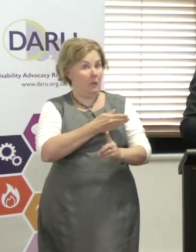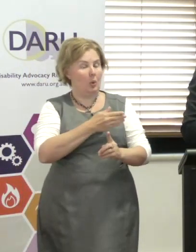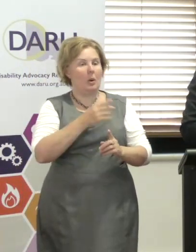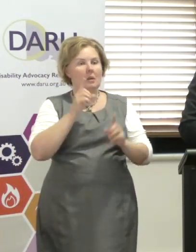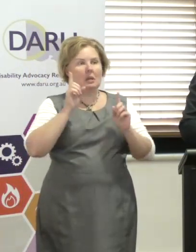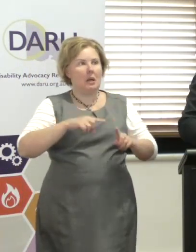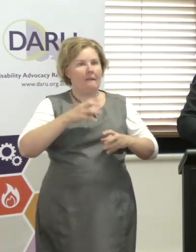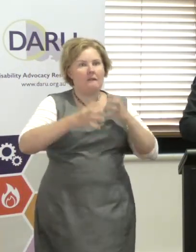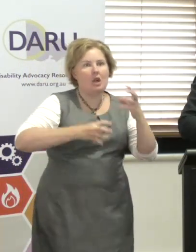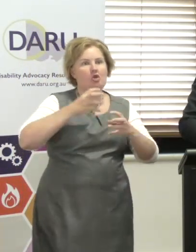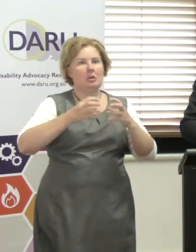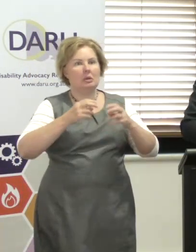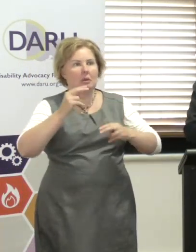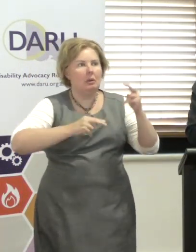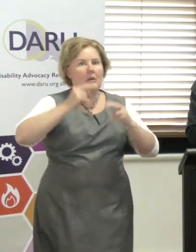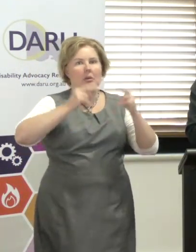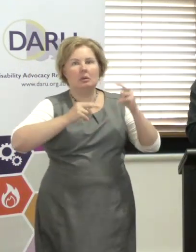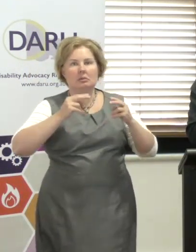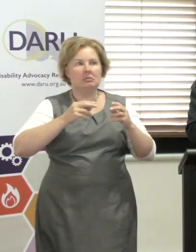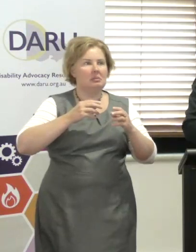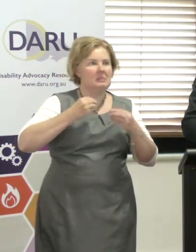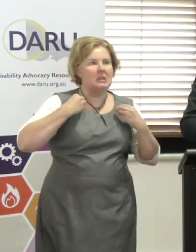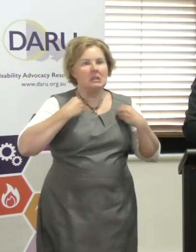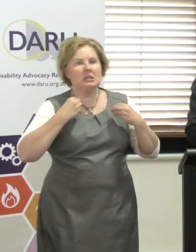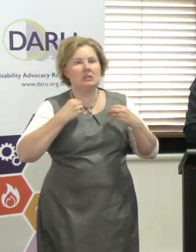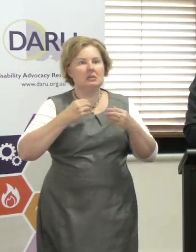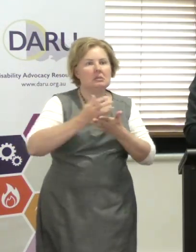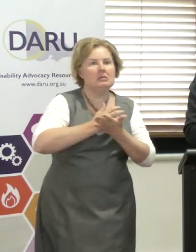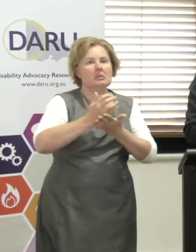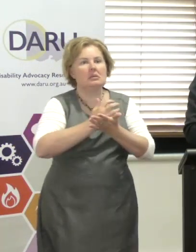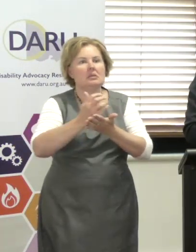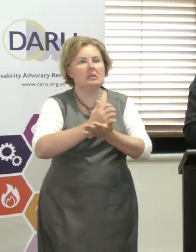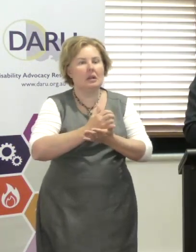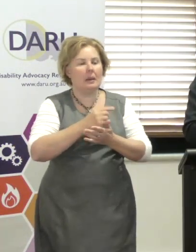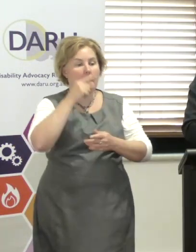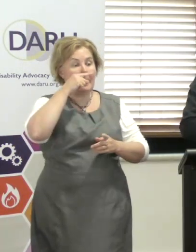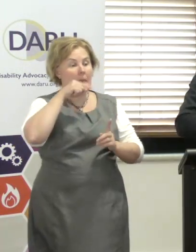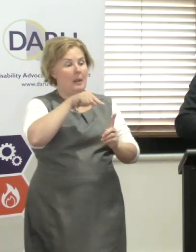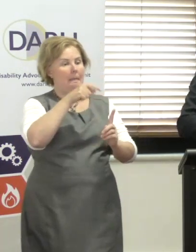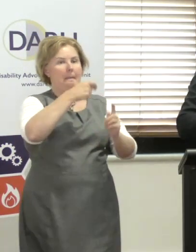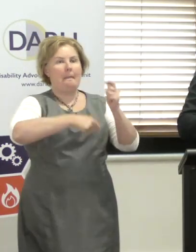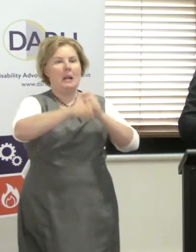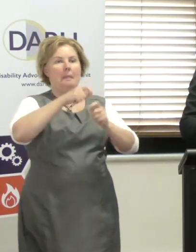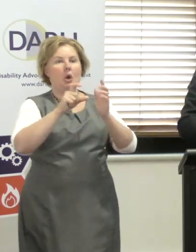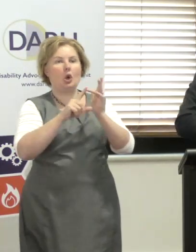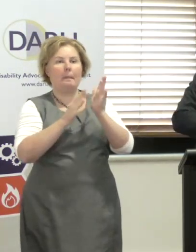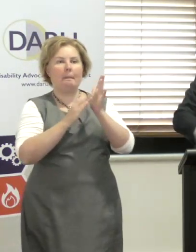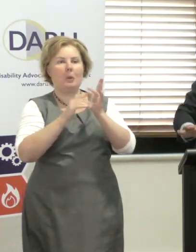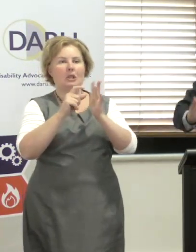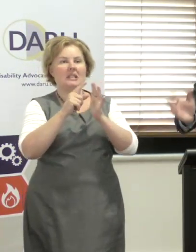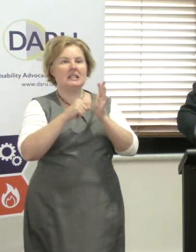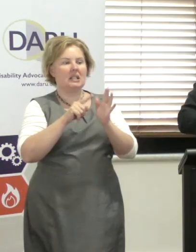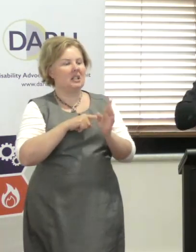happens, people essentially got commodified. They were like raw materials in a production process. So if you didn't fit the standard process,